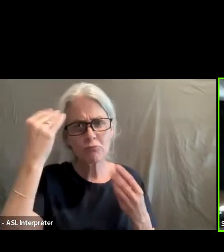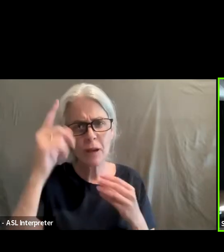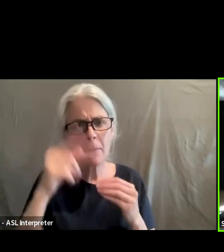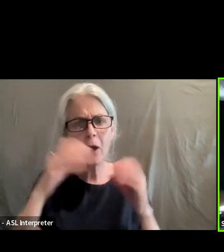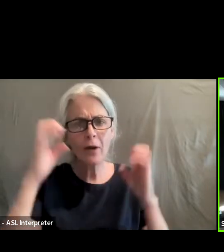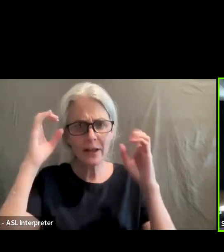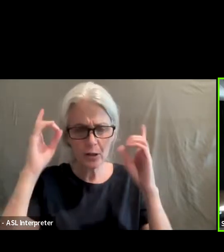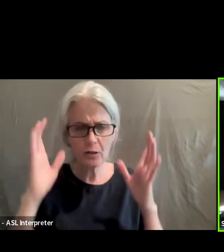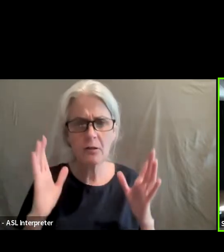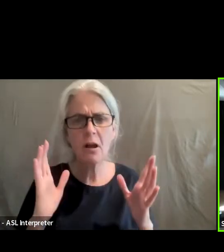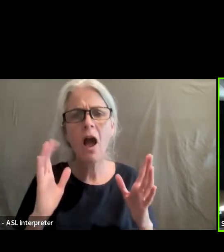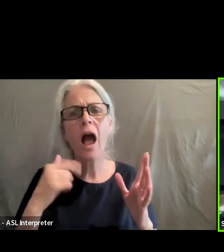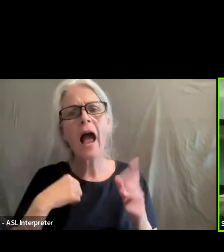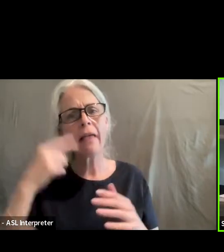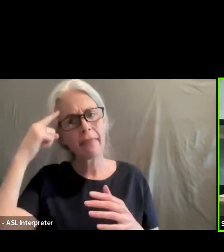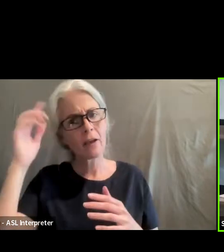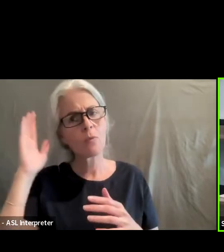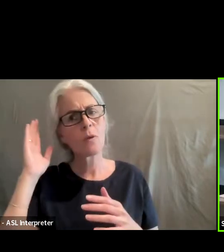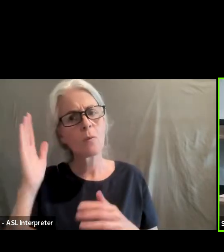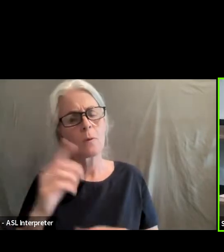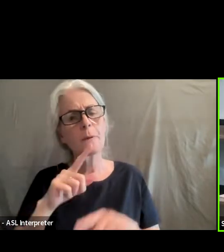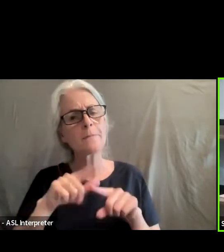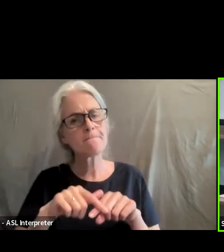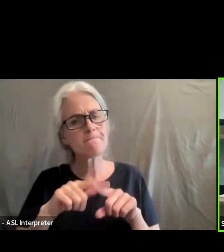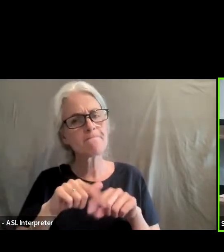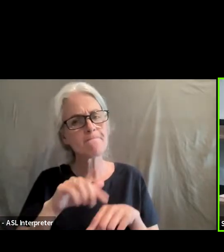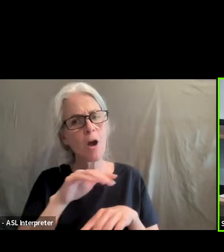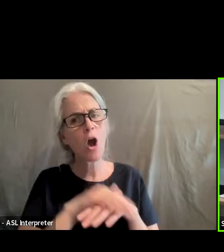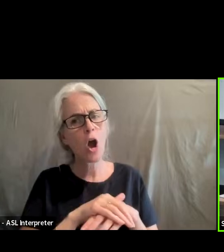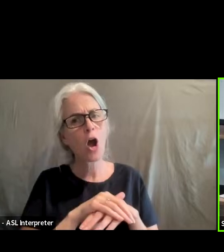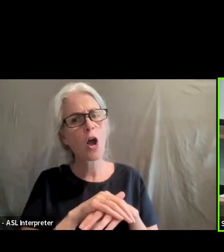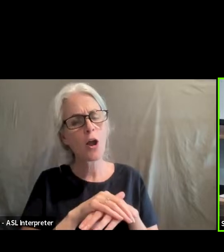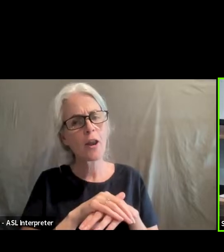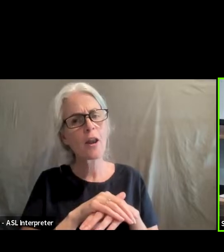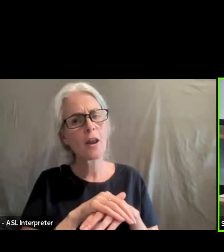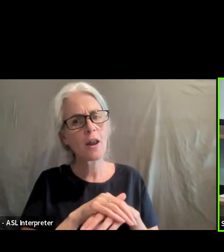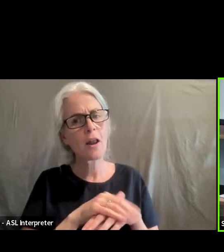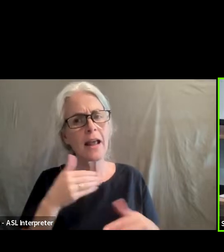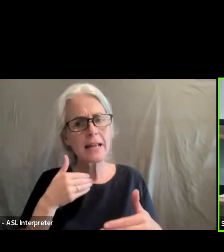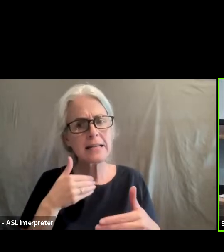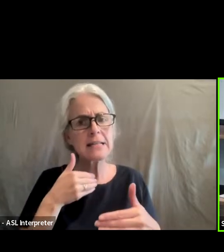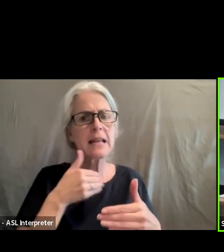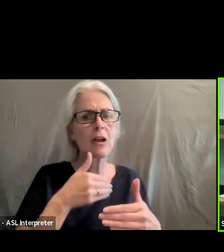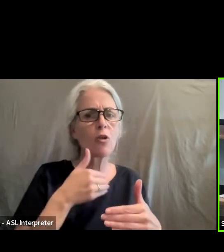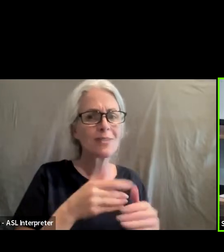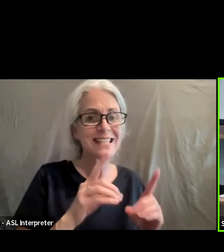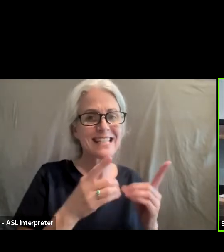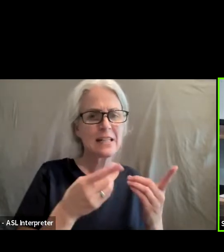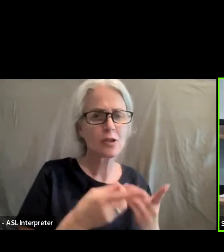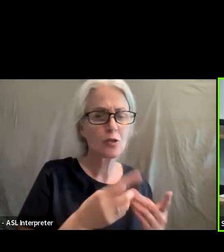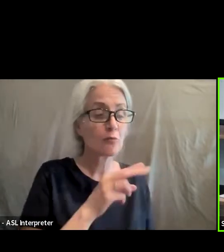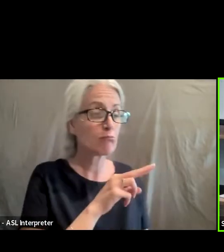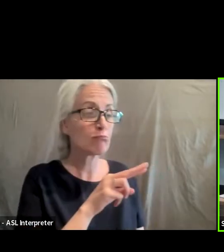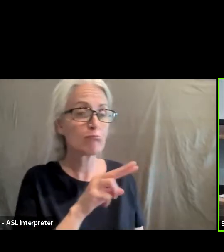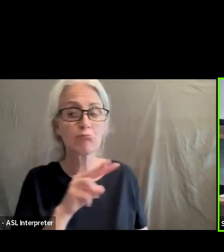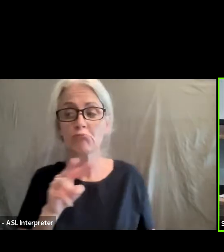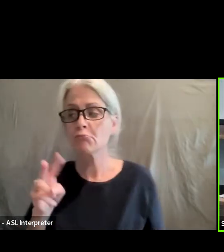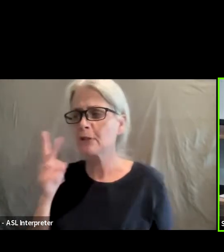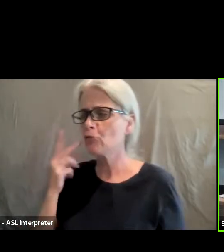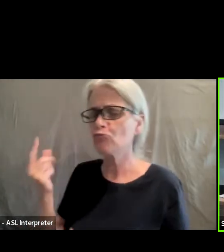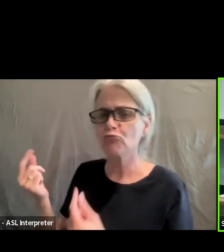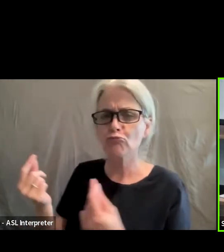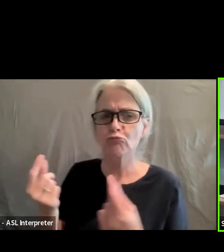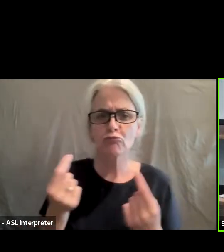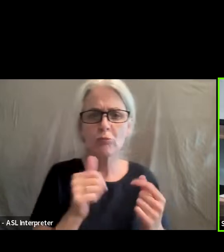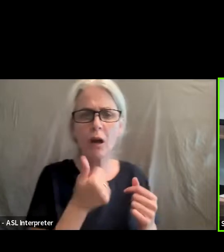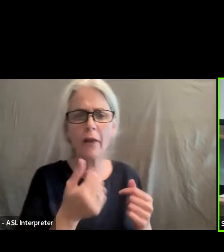educators. I think we'll be leaning on neighboring districts and other